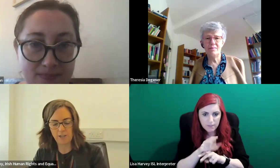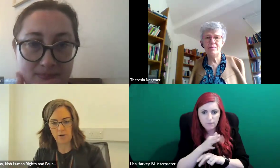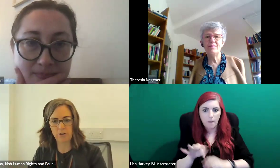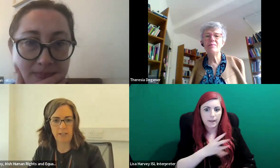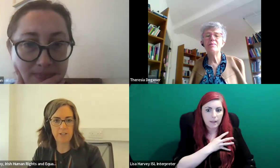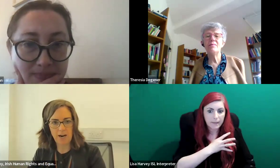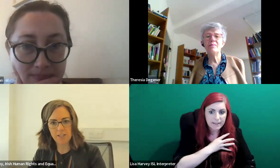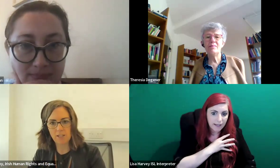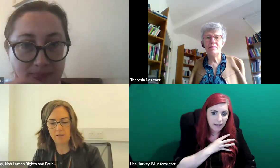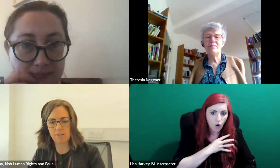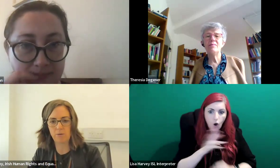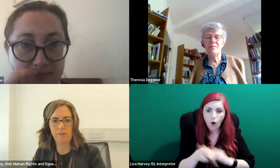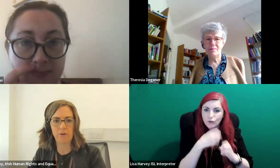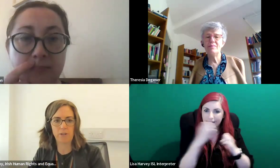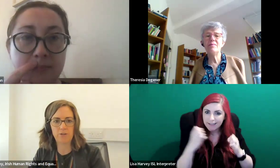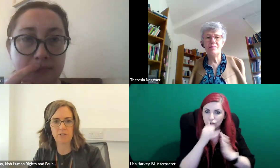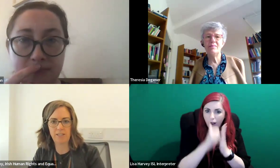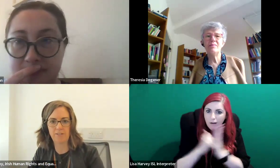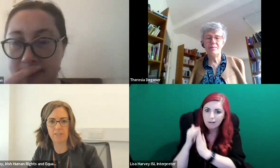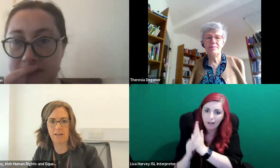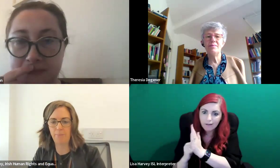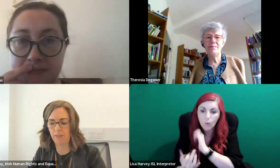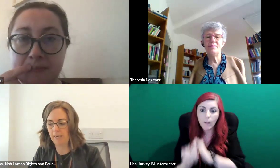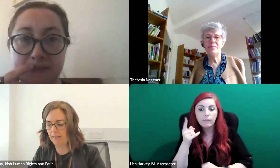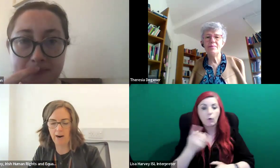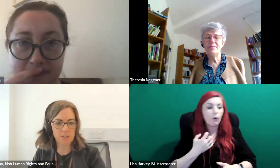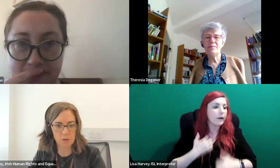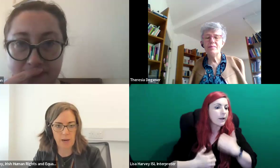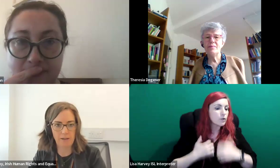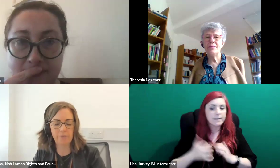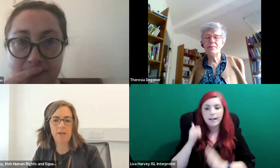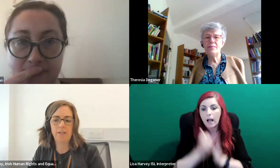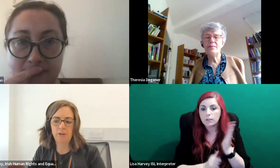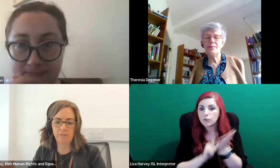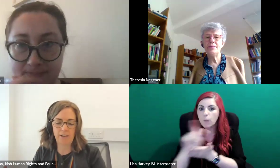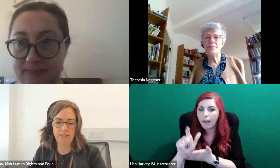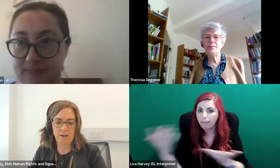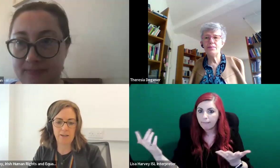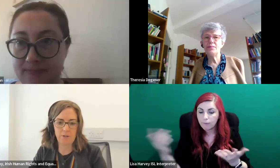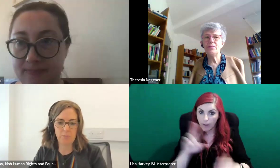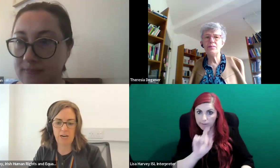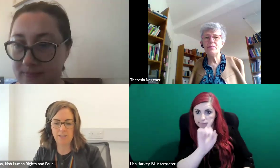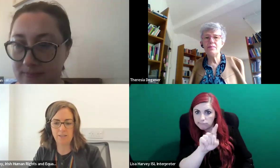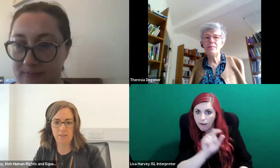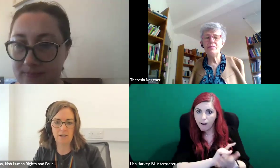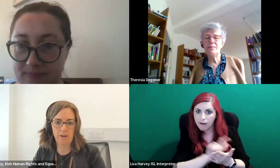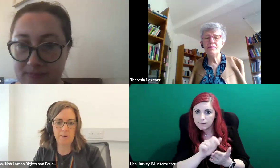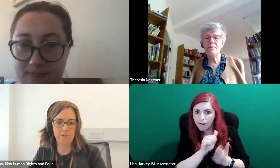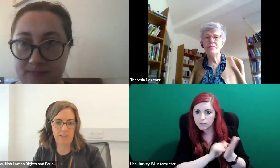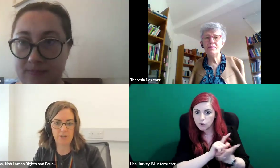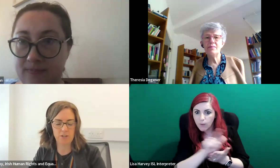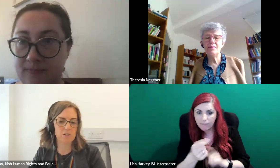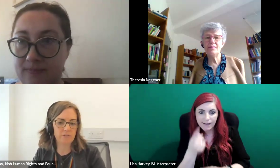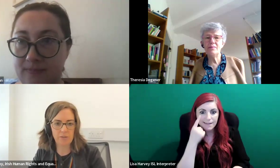to date under each article. So if you're interested, for example, in Article 12, you can find a document which has the